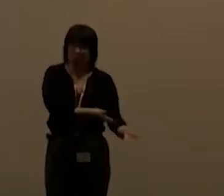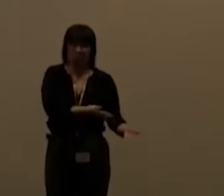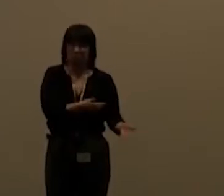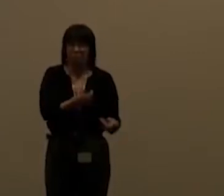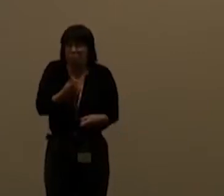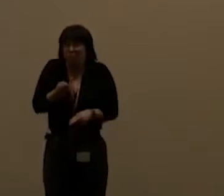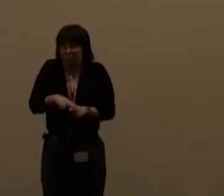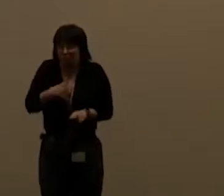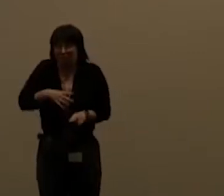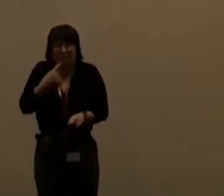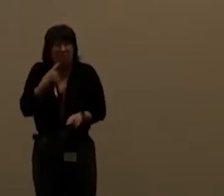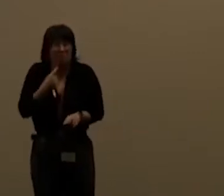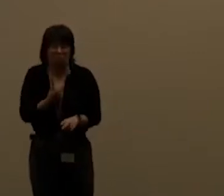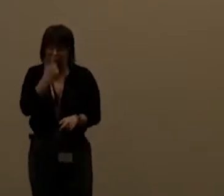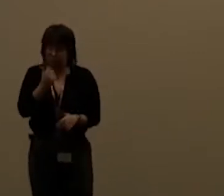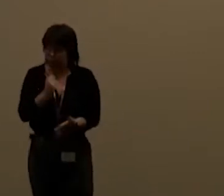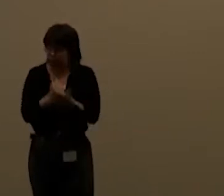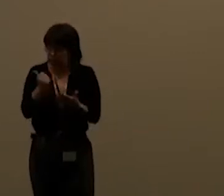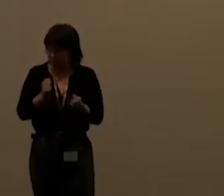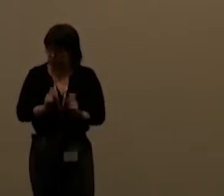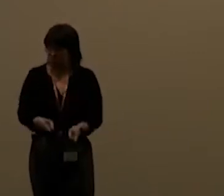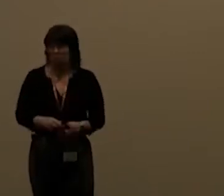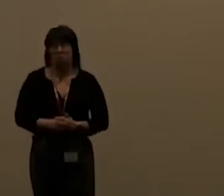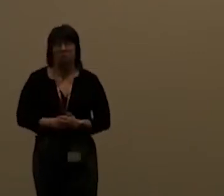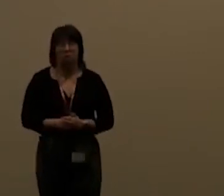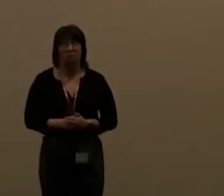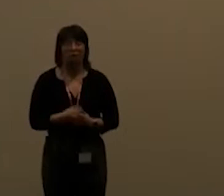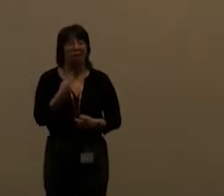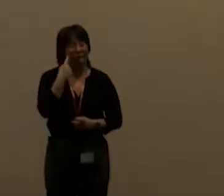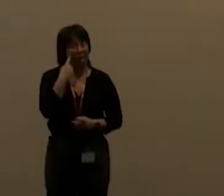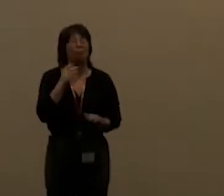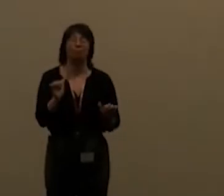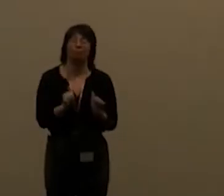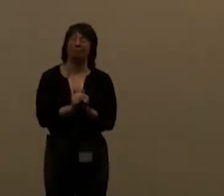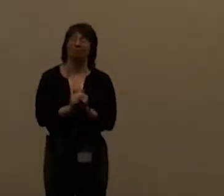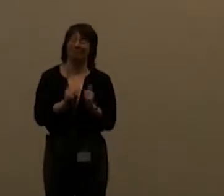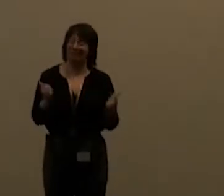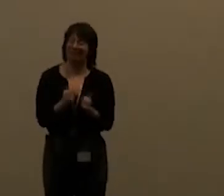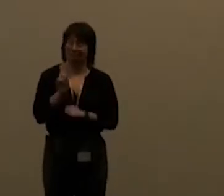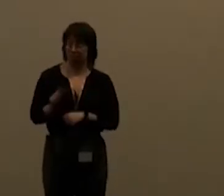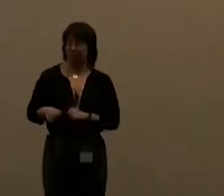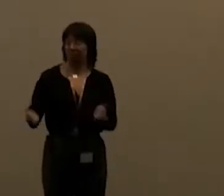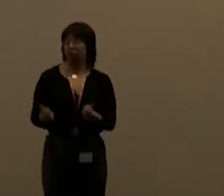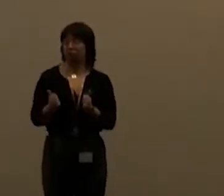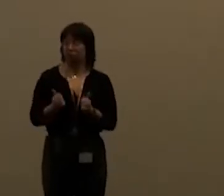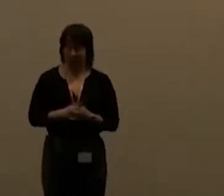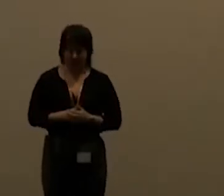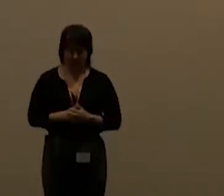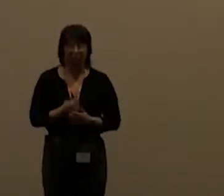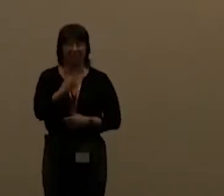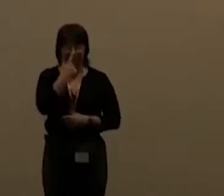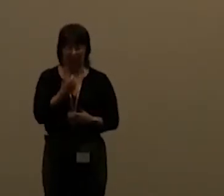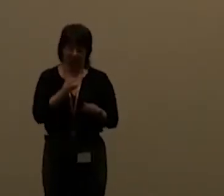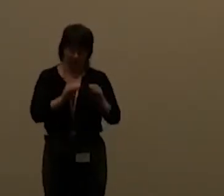just need something very simple, this could be a great approach. So it looks like it created my group, so I'm going to click Done. And now I can